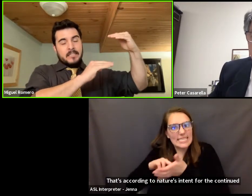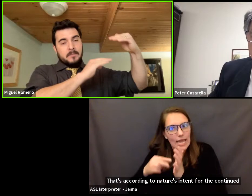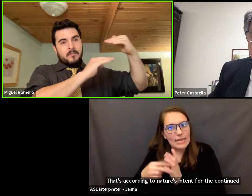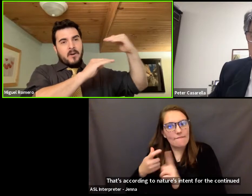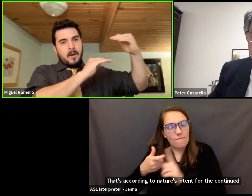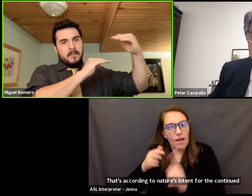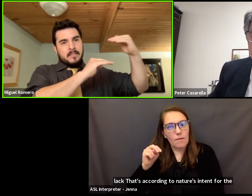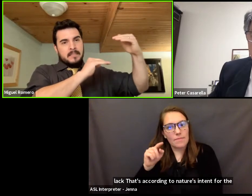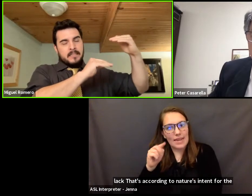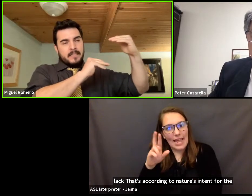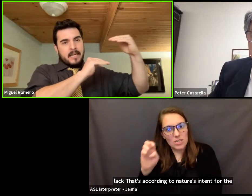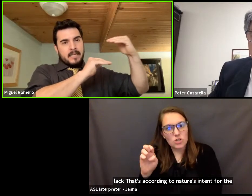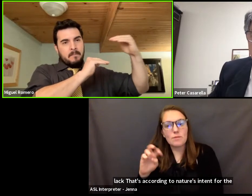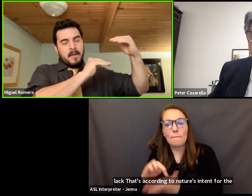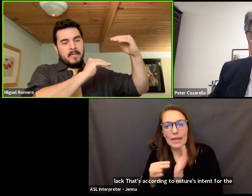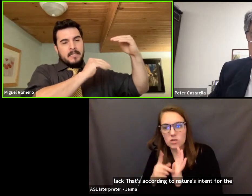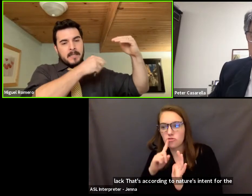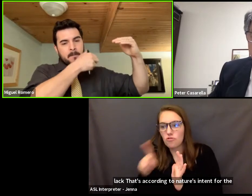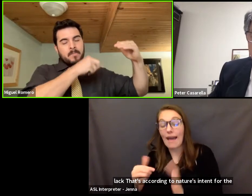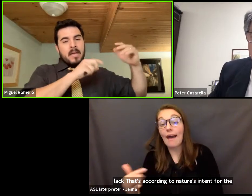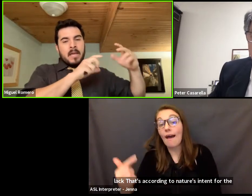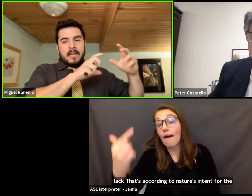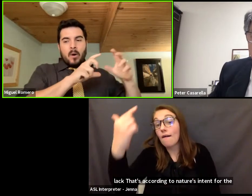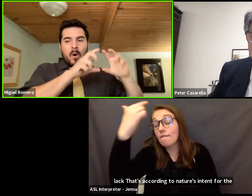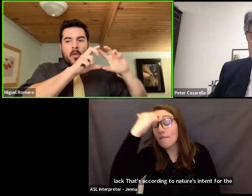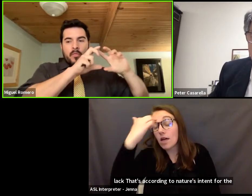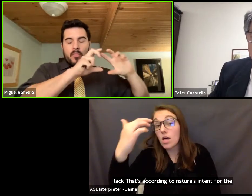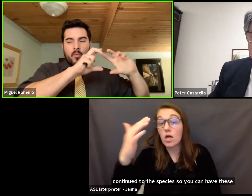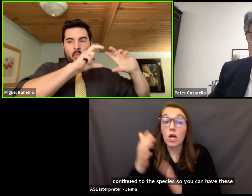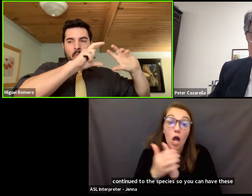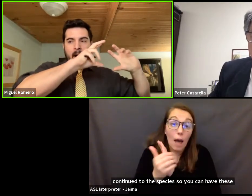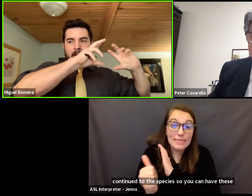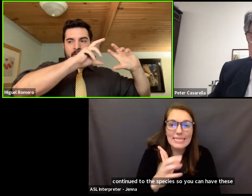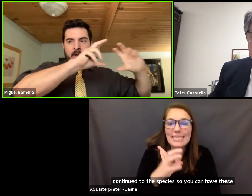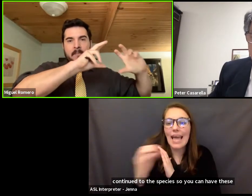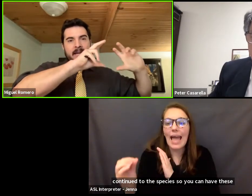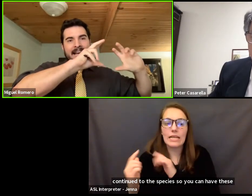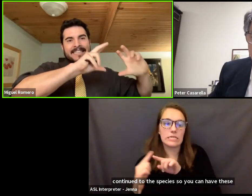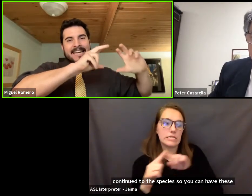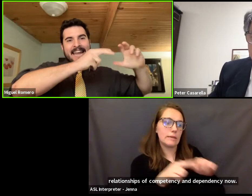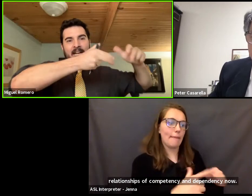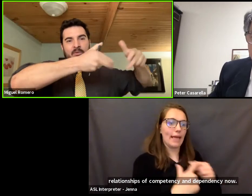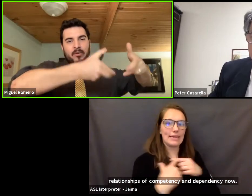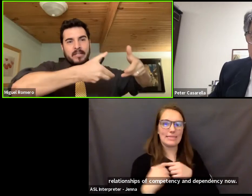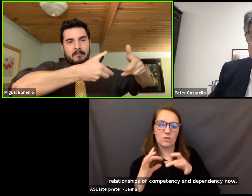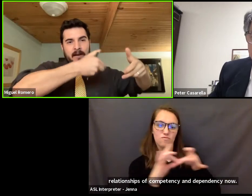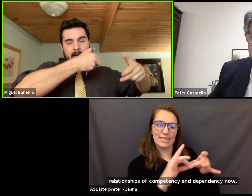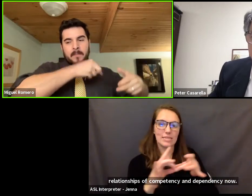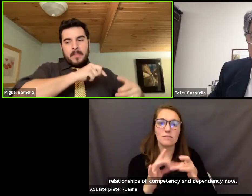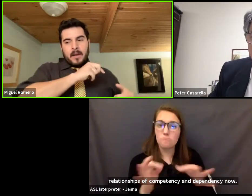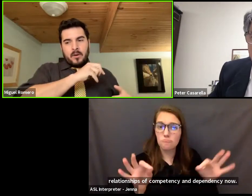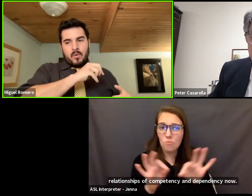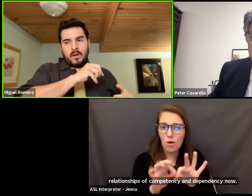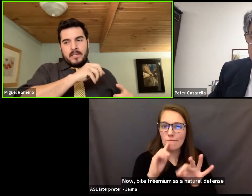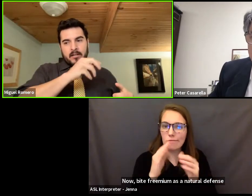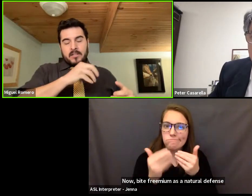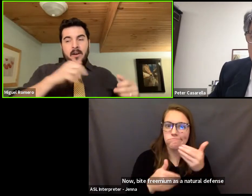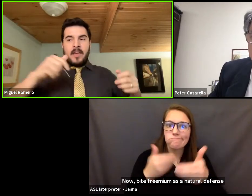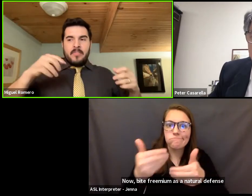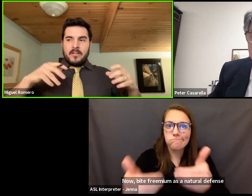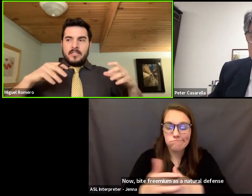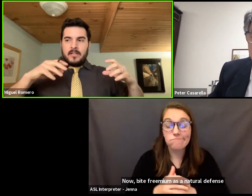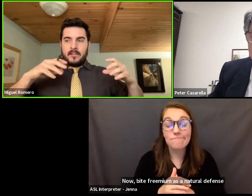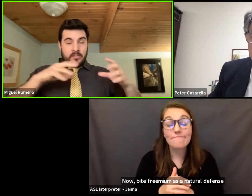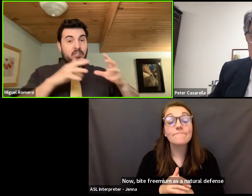these relationships of competency and dependency. Now, by framing it as a natural defect, according to